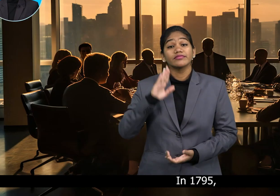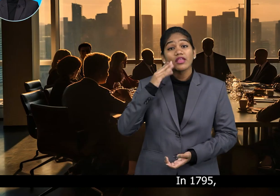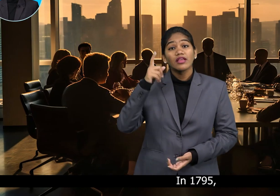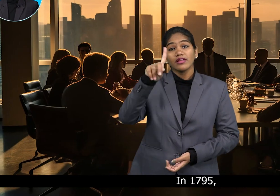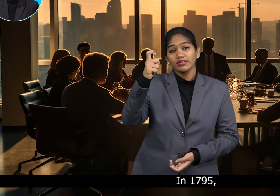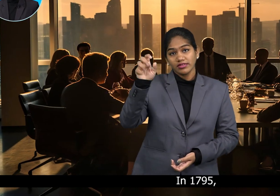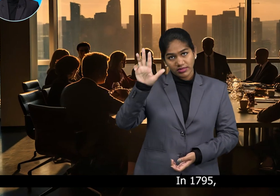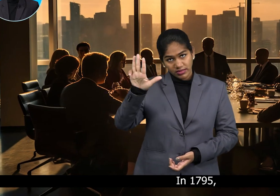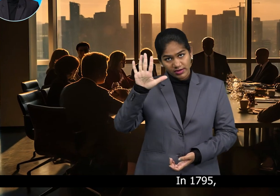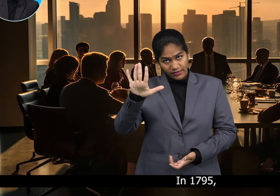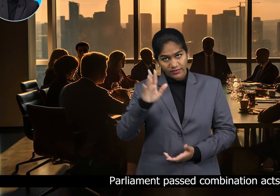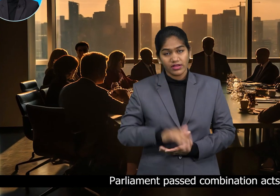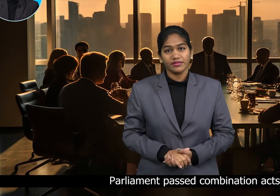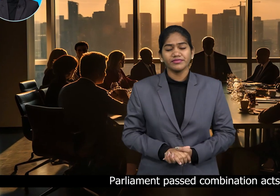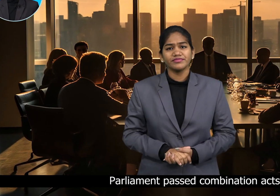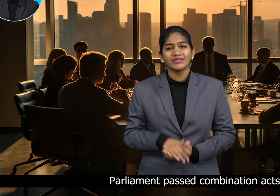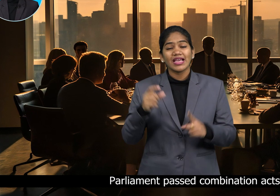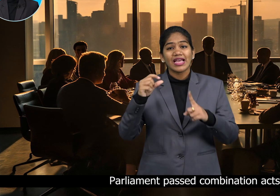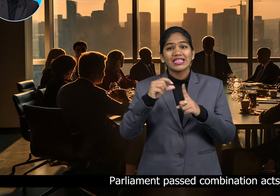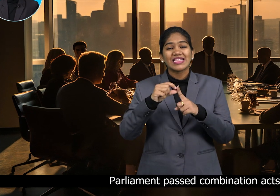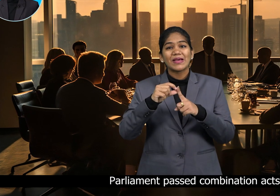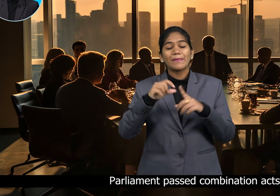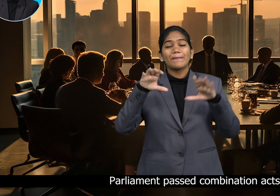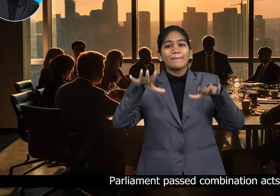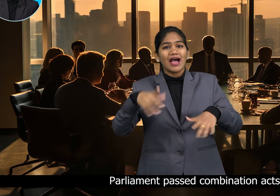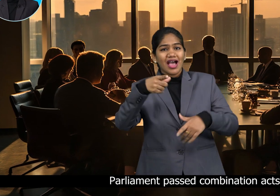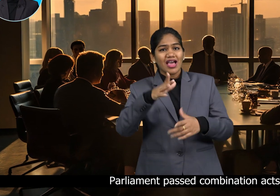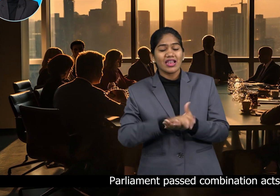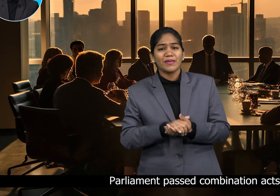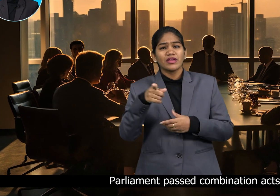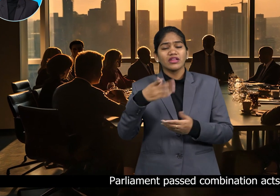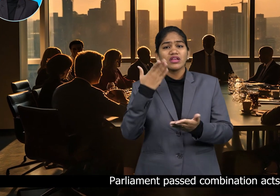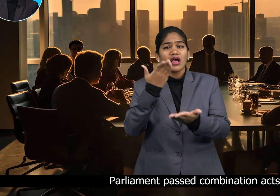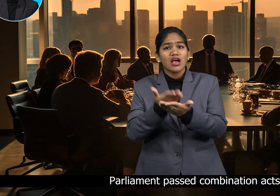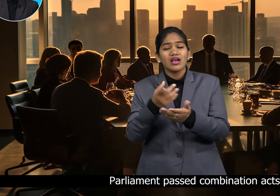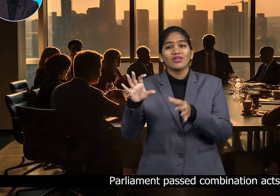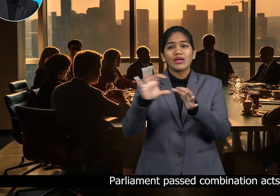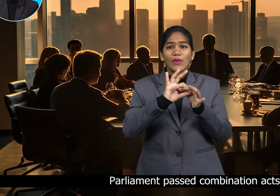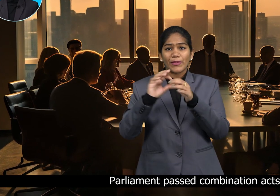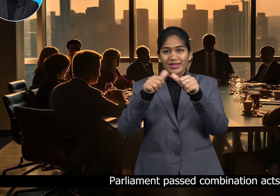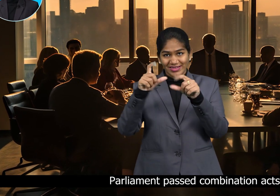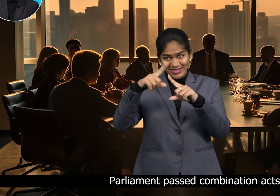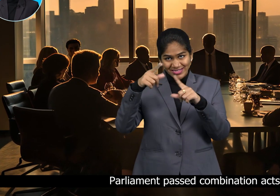In 1795, Parliament passed Combination Acts,